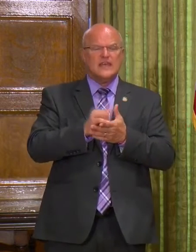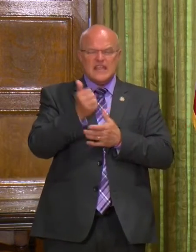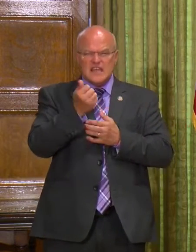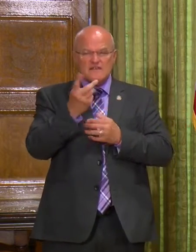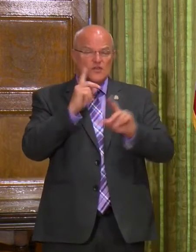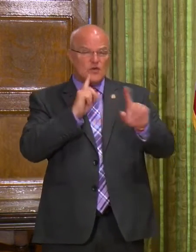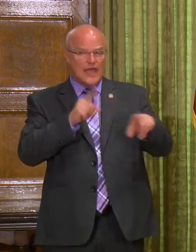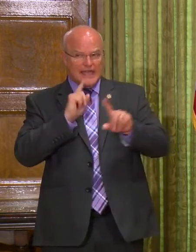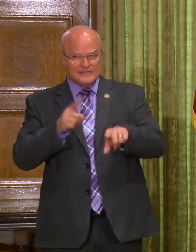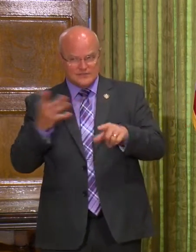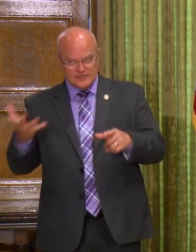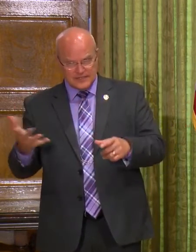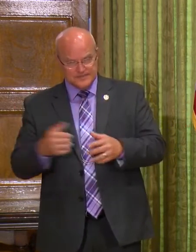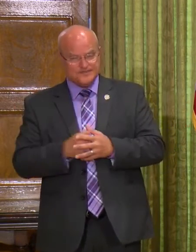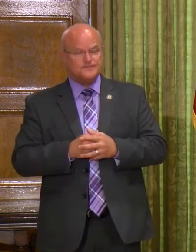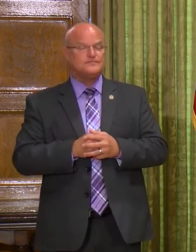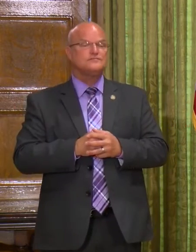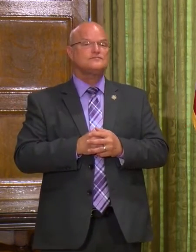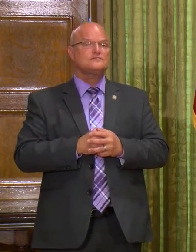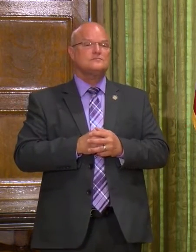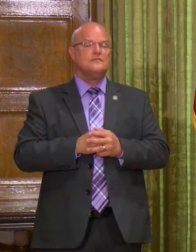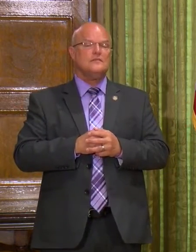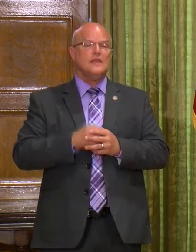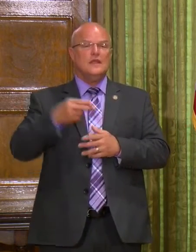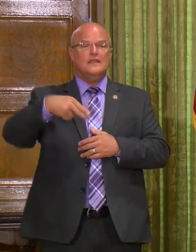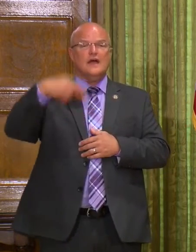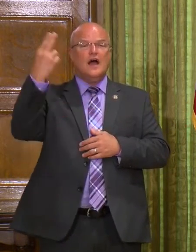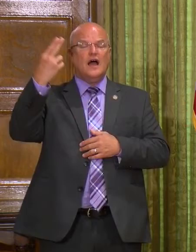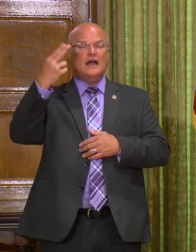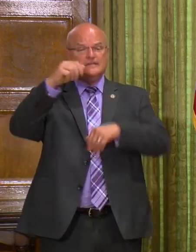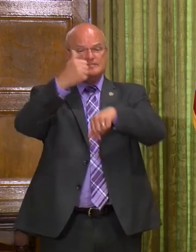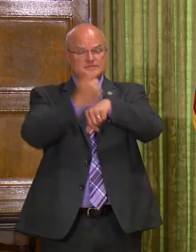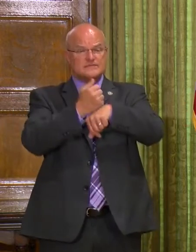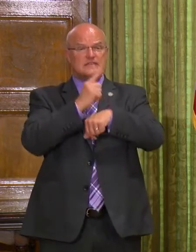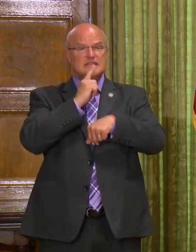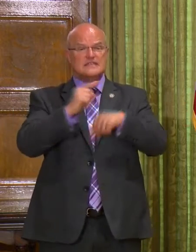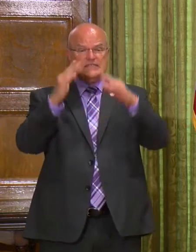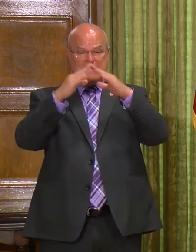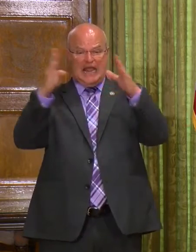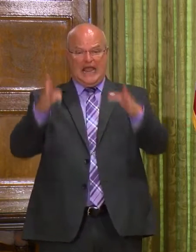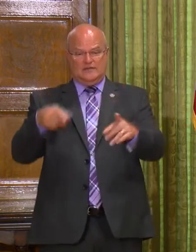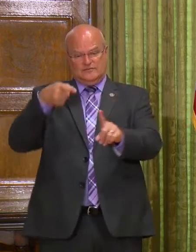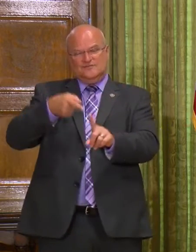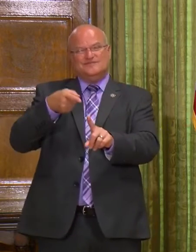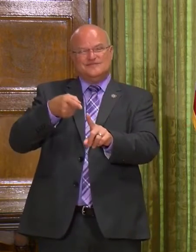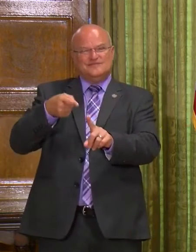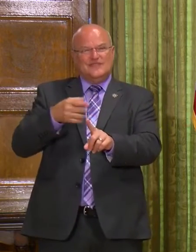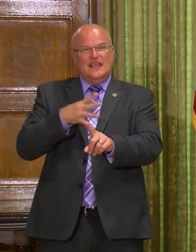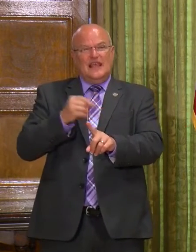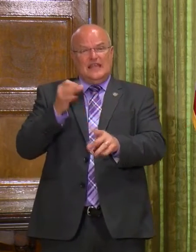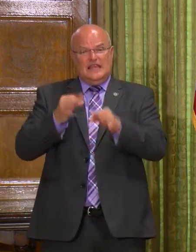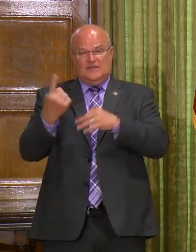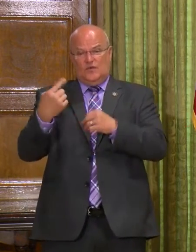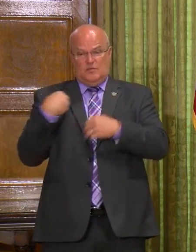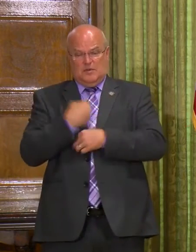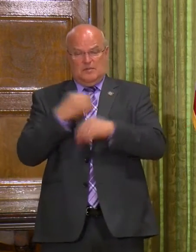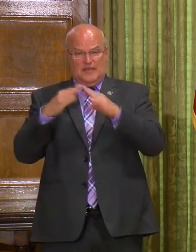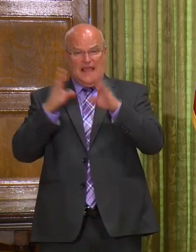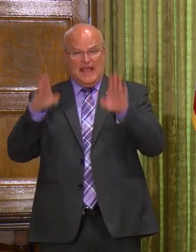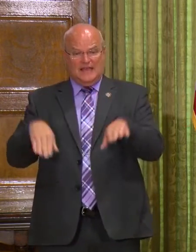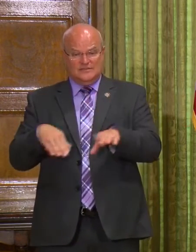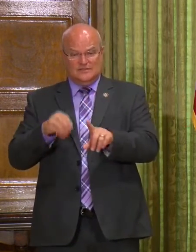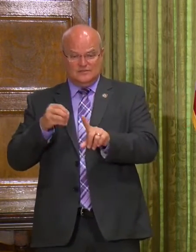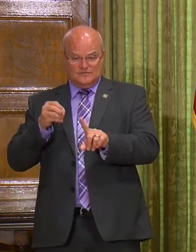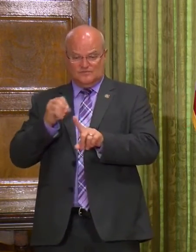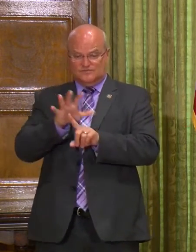couple answers to that. The highest risk setting, of course, is in a household. And if one member of the household